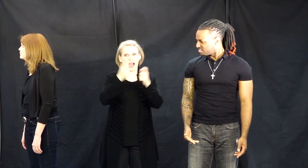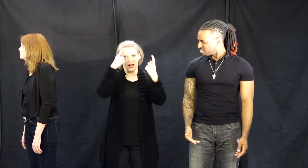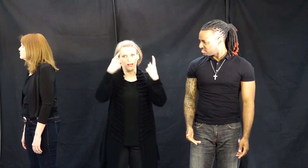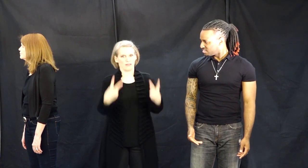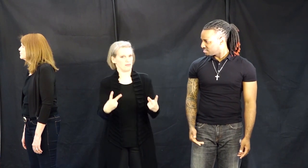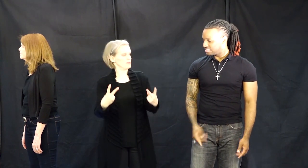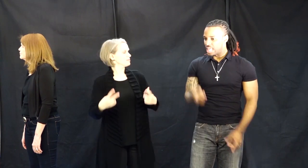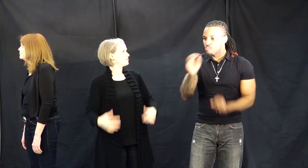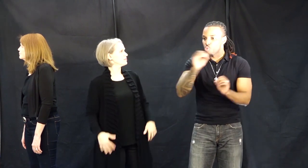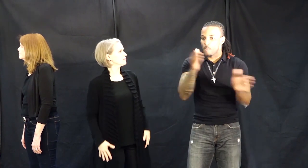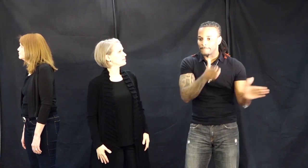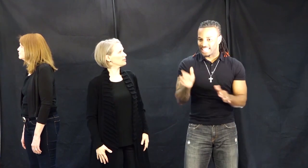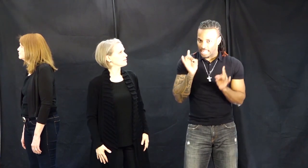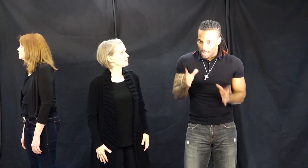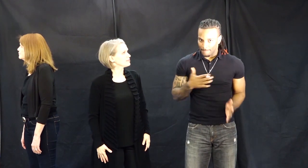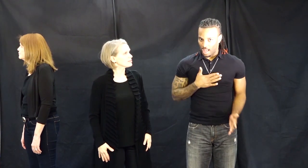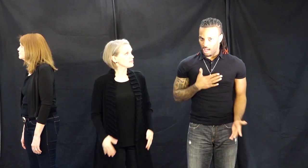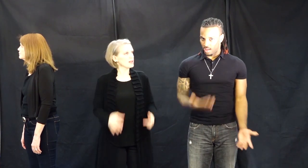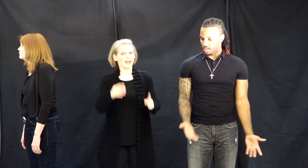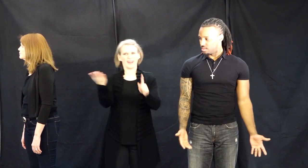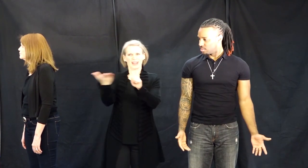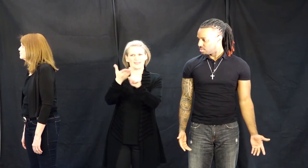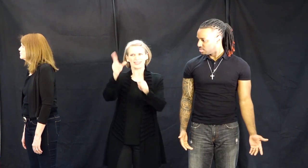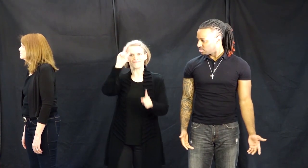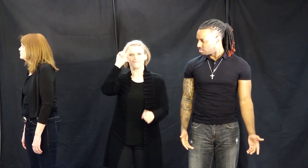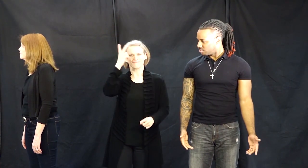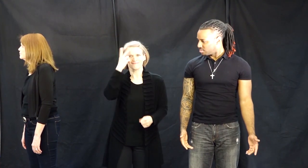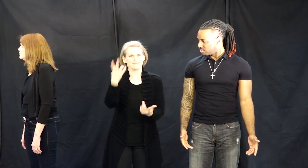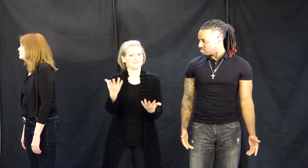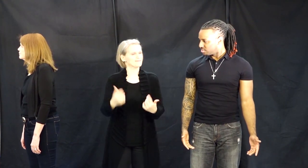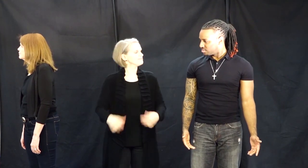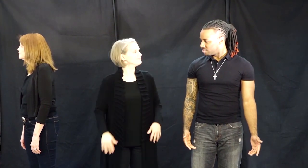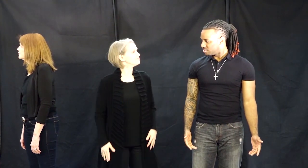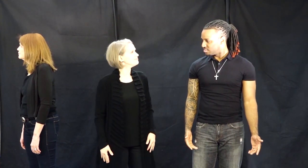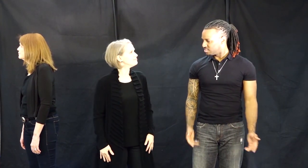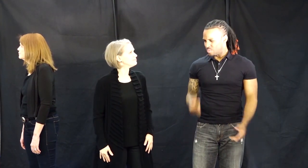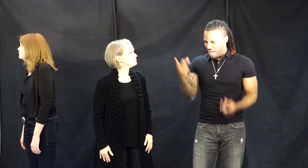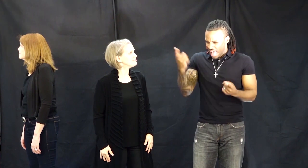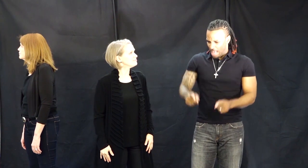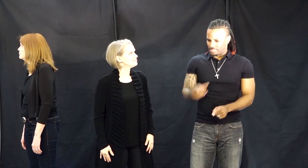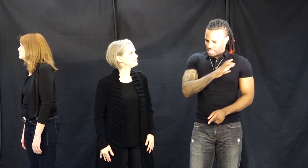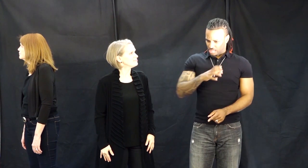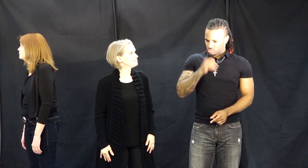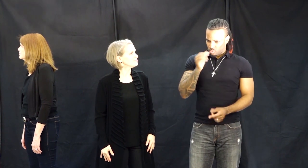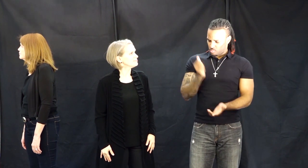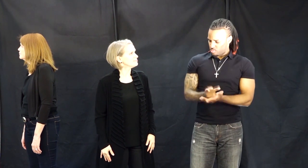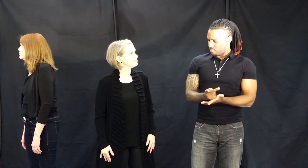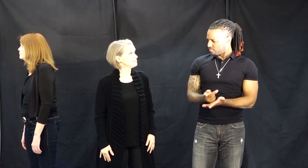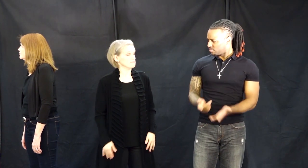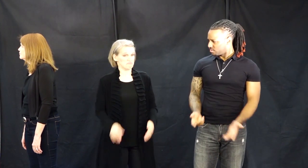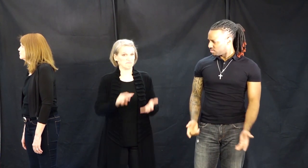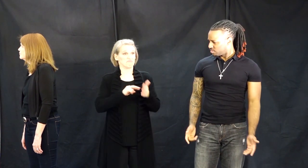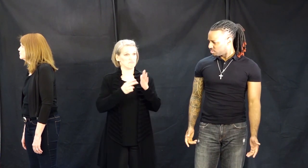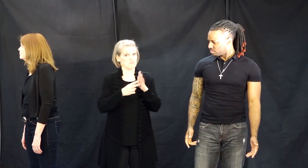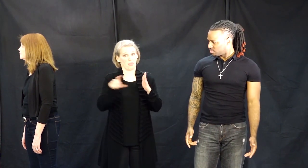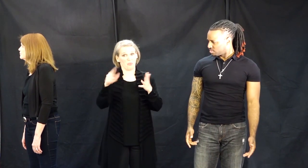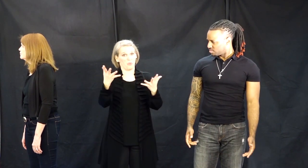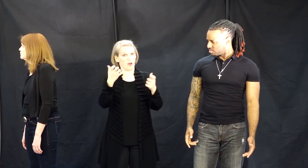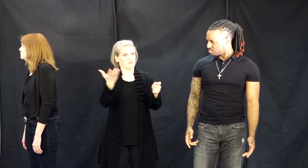have a plan. They just hate mine. Convince them otherwise. And what happens if I don't get congressional approval? I imagine they'll call for your removal.